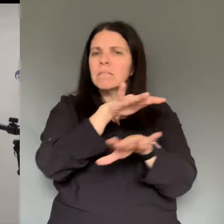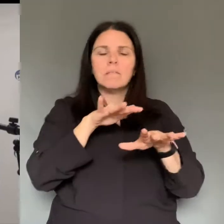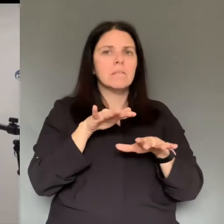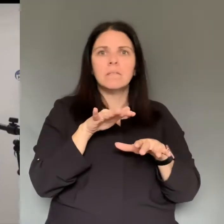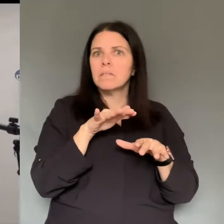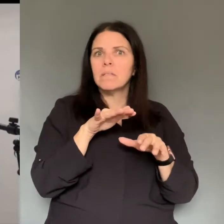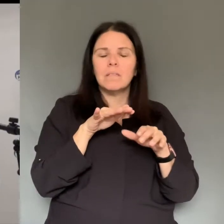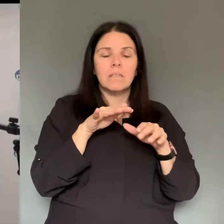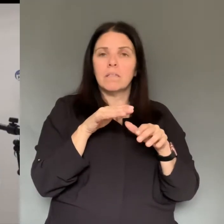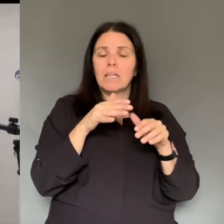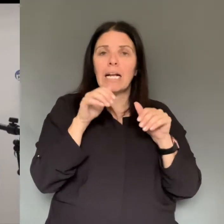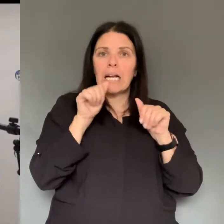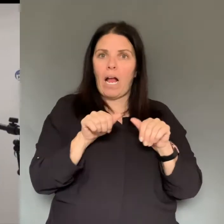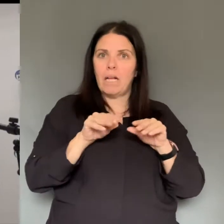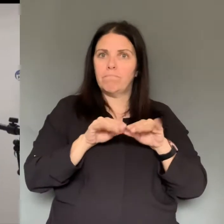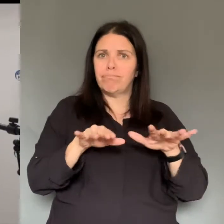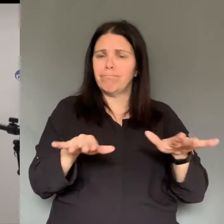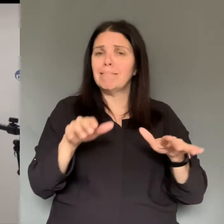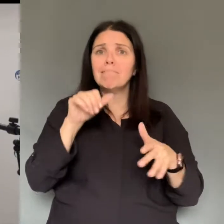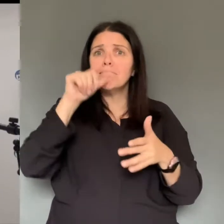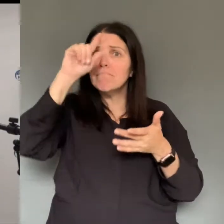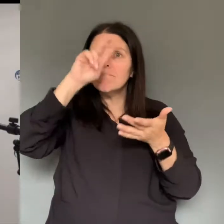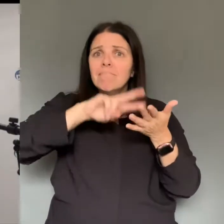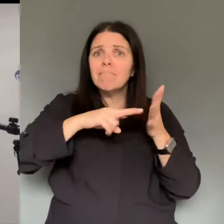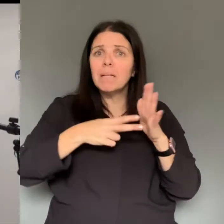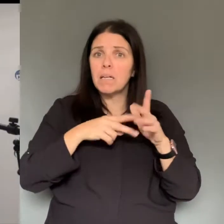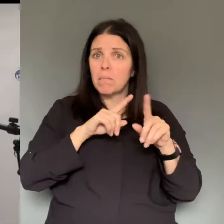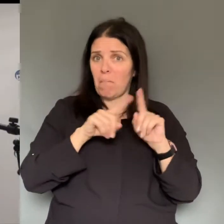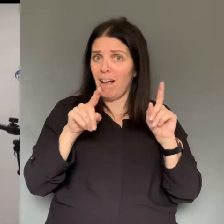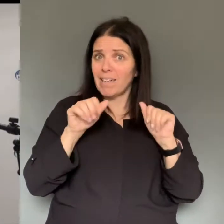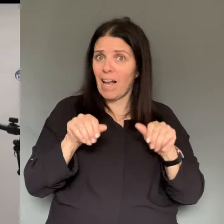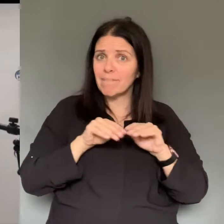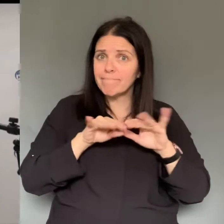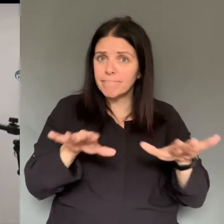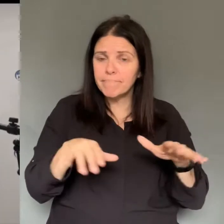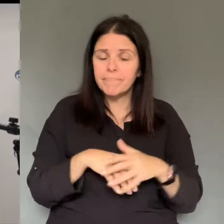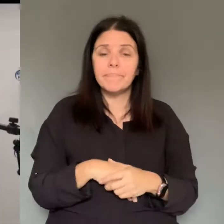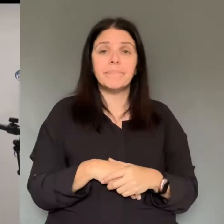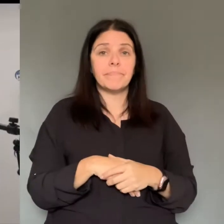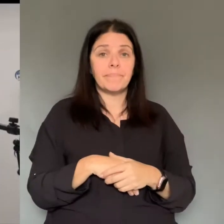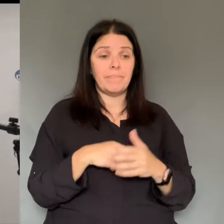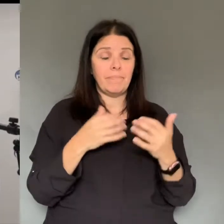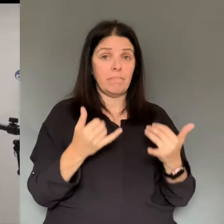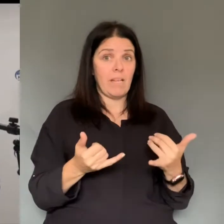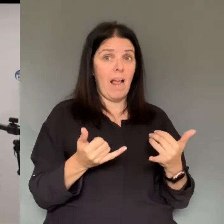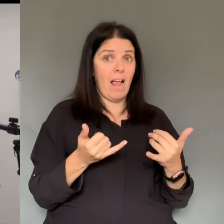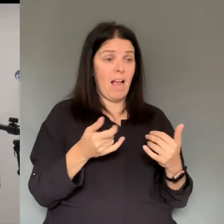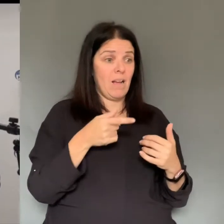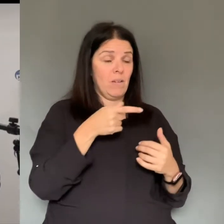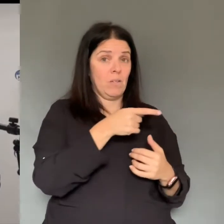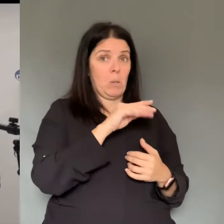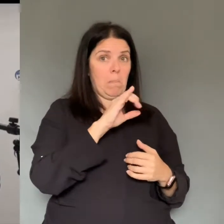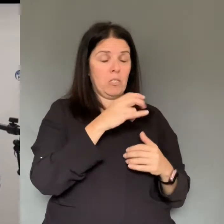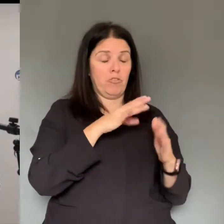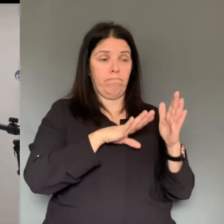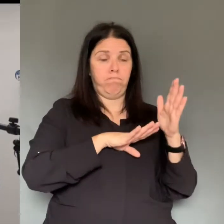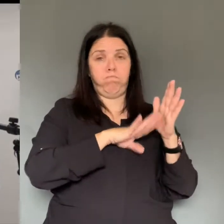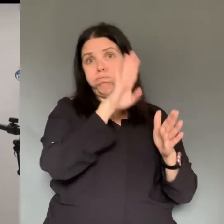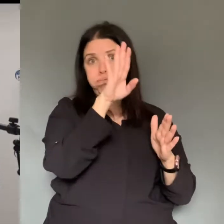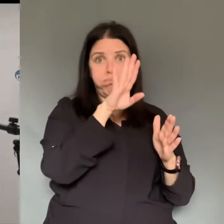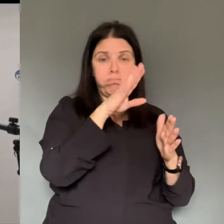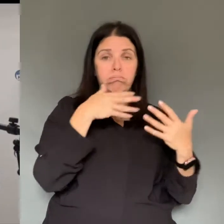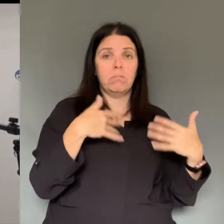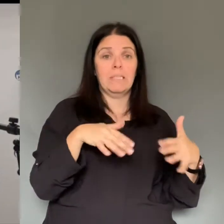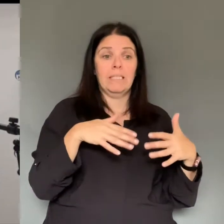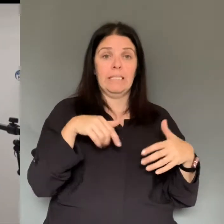do anything to prevent any direct or indirect spread of COVID-19 in our community. Given the number of cases